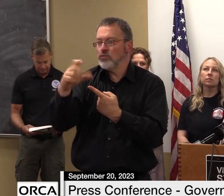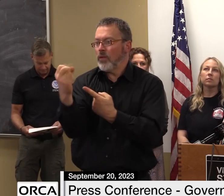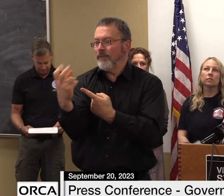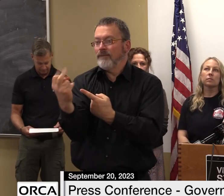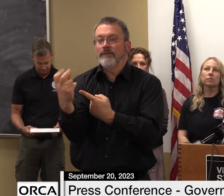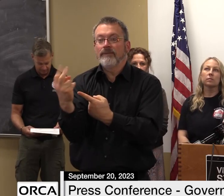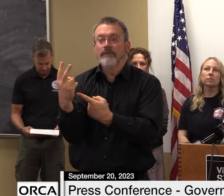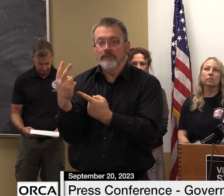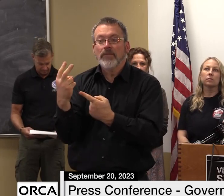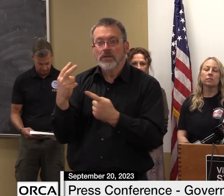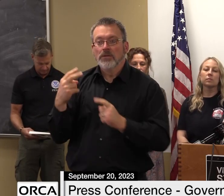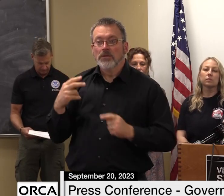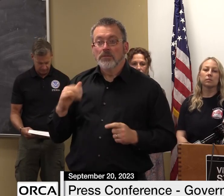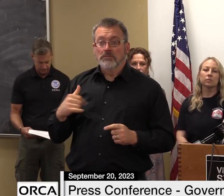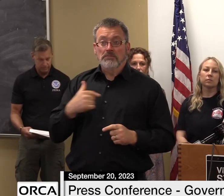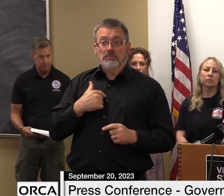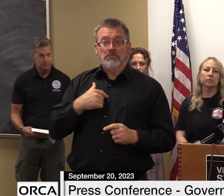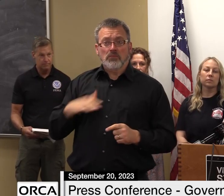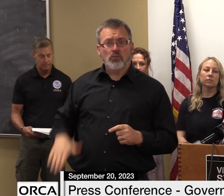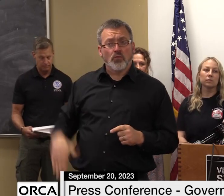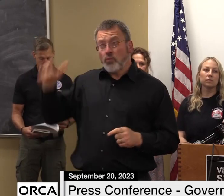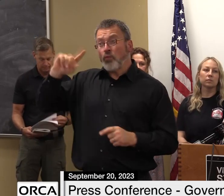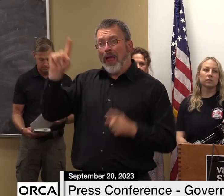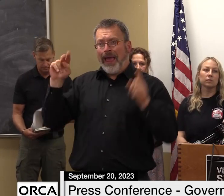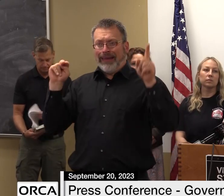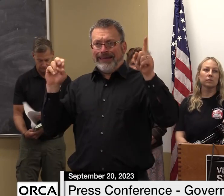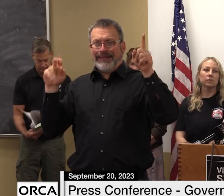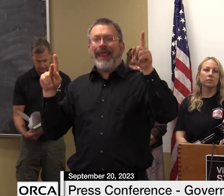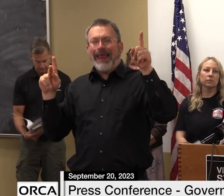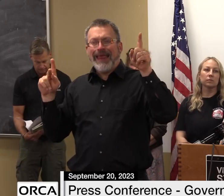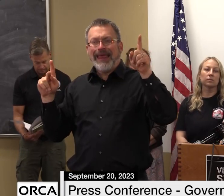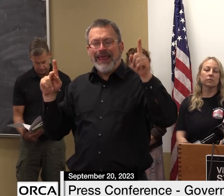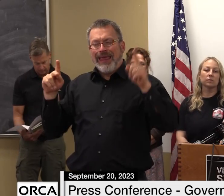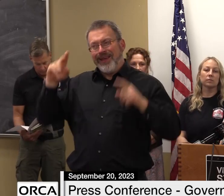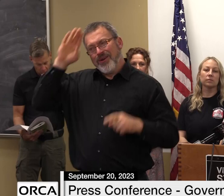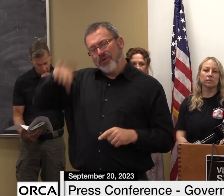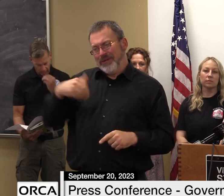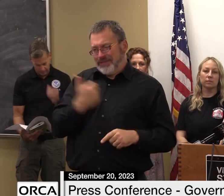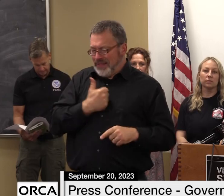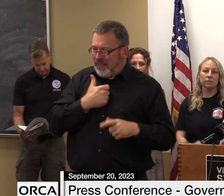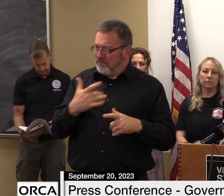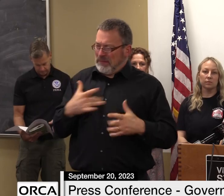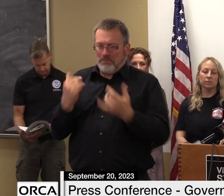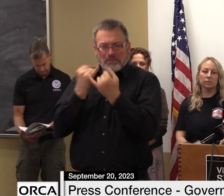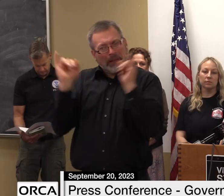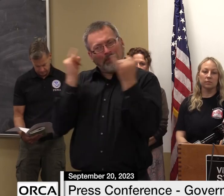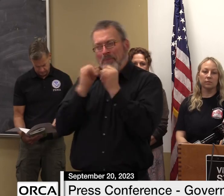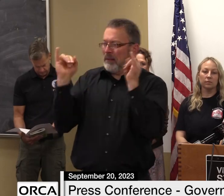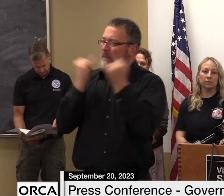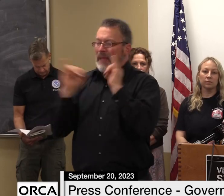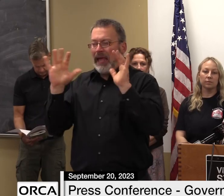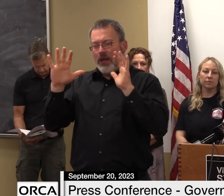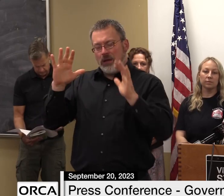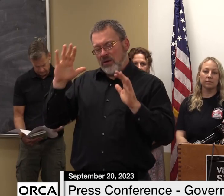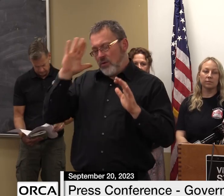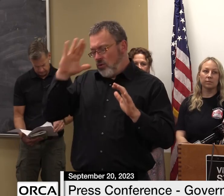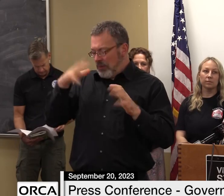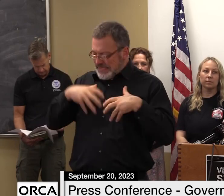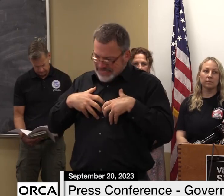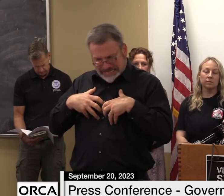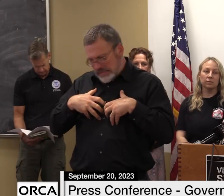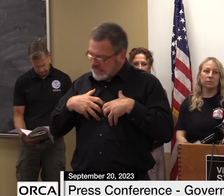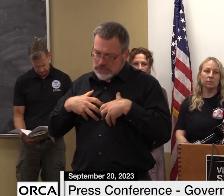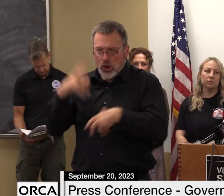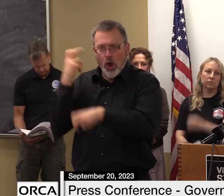Northeast Kingdom, it's difficult for me to ask for help. And I just want to say, please go come forward. If you